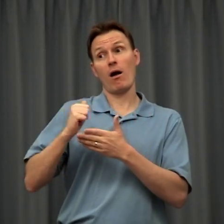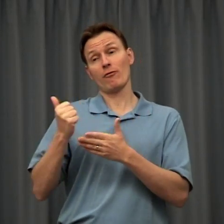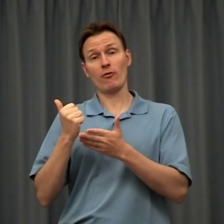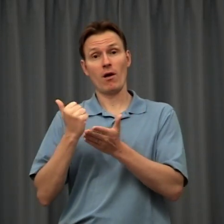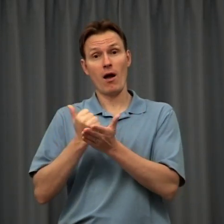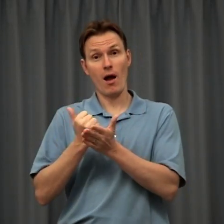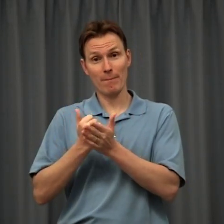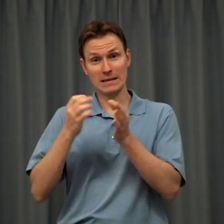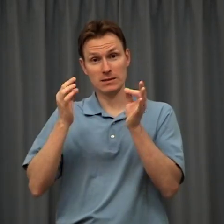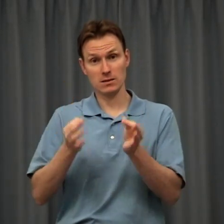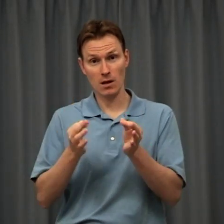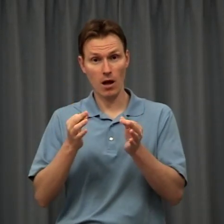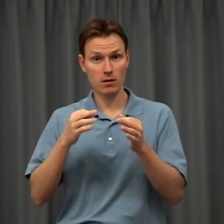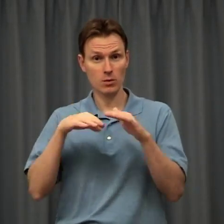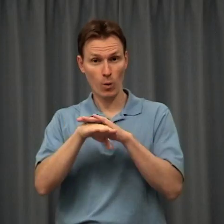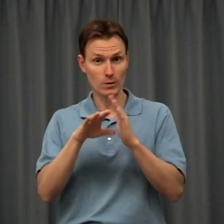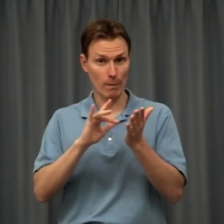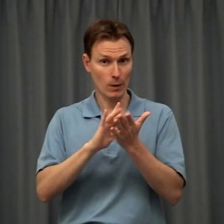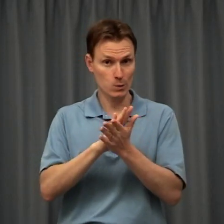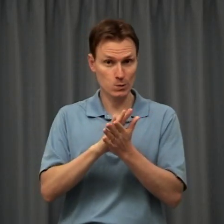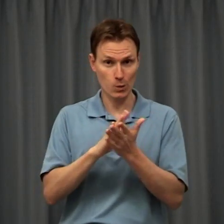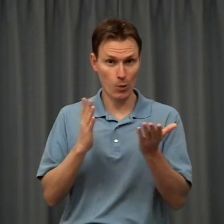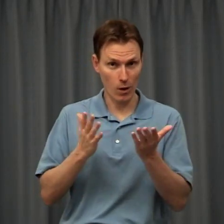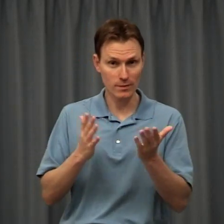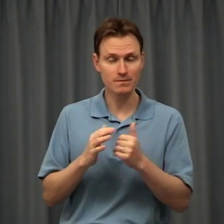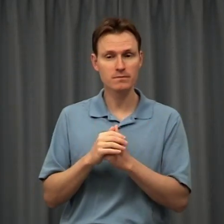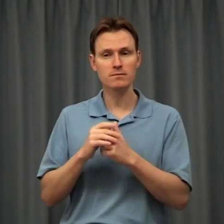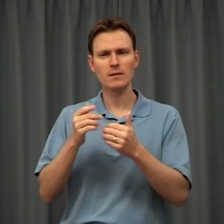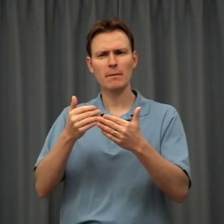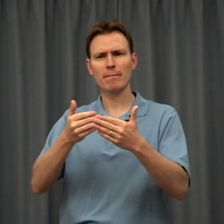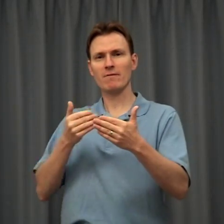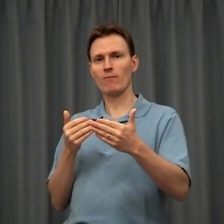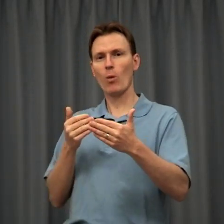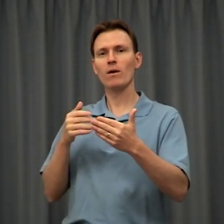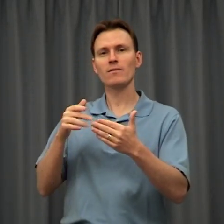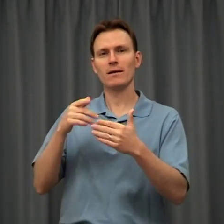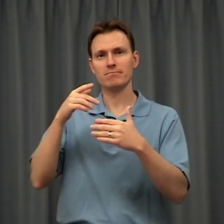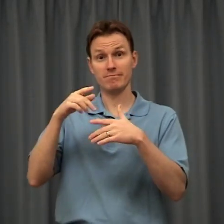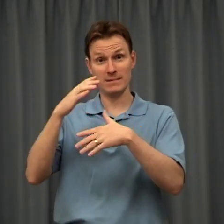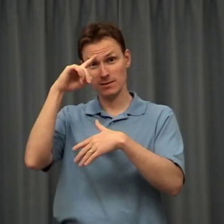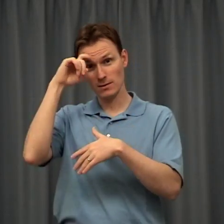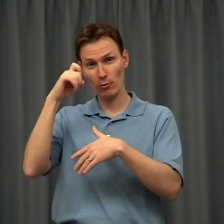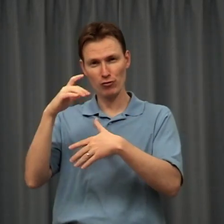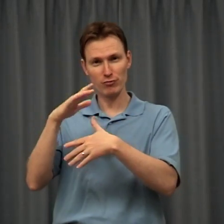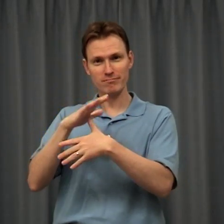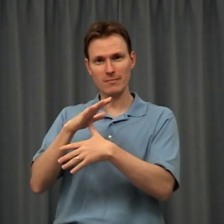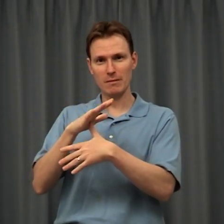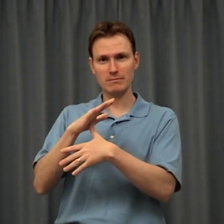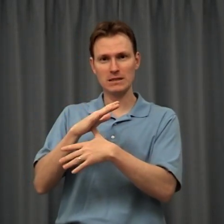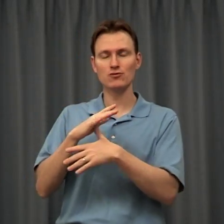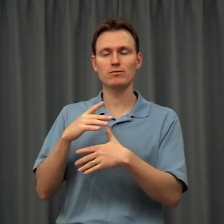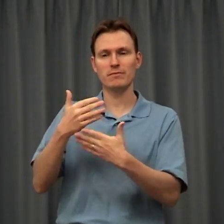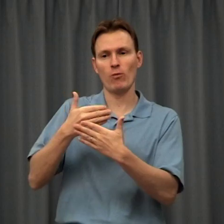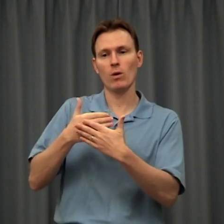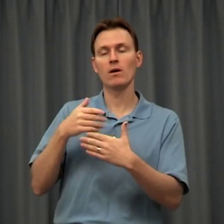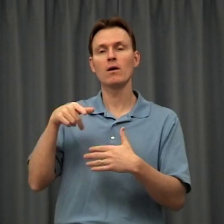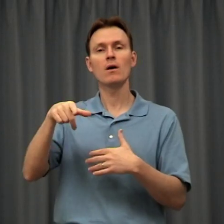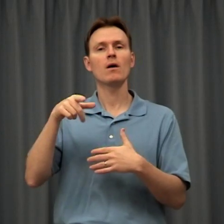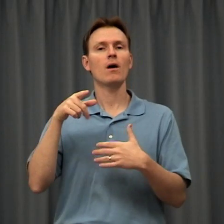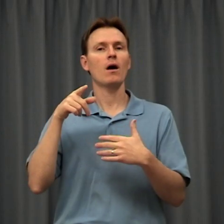after. I was really excited about it, but what else helped me to decide to go to medical school was, before that summer